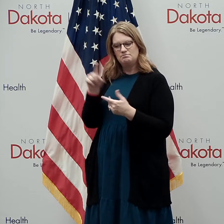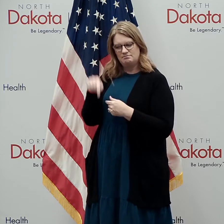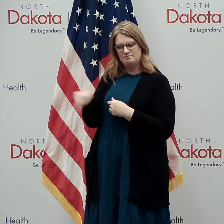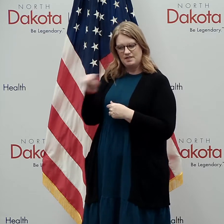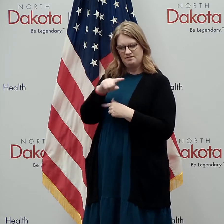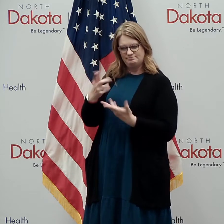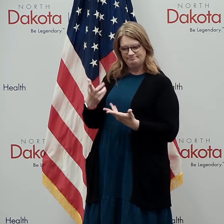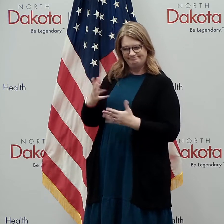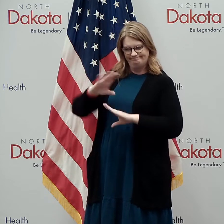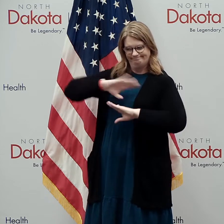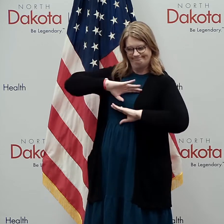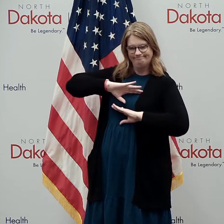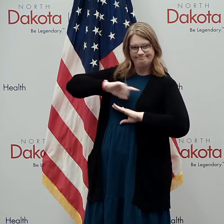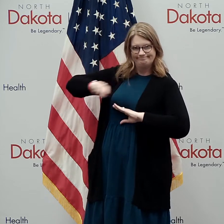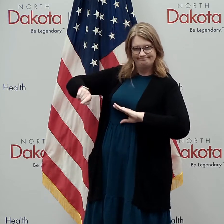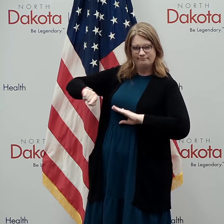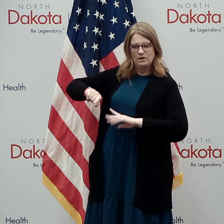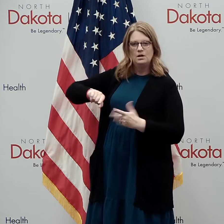already made.